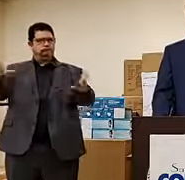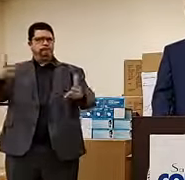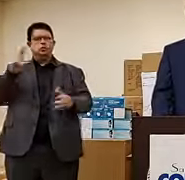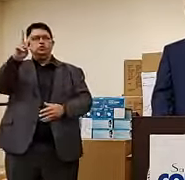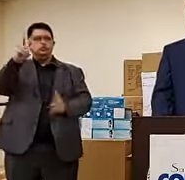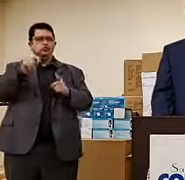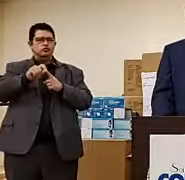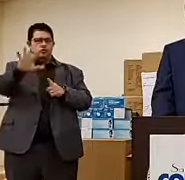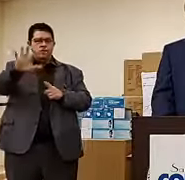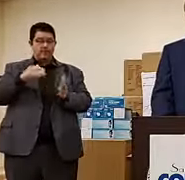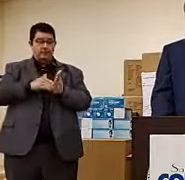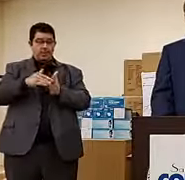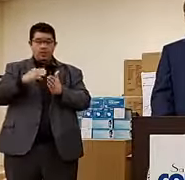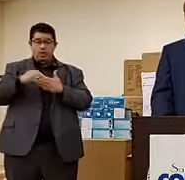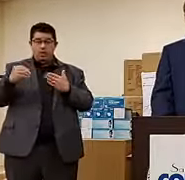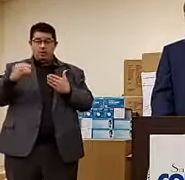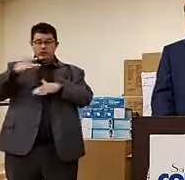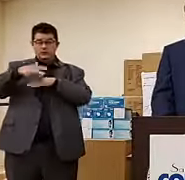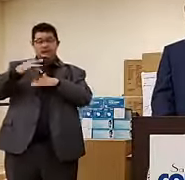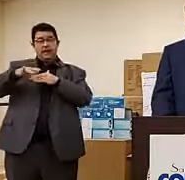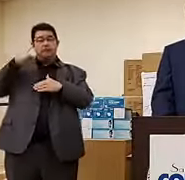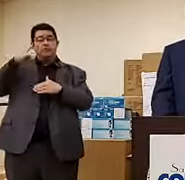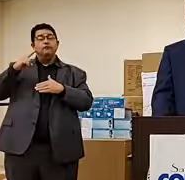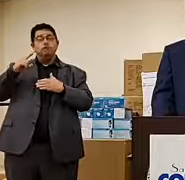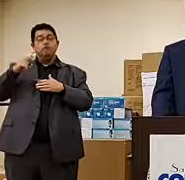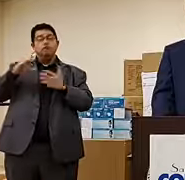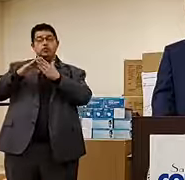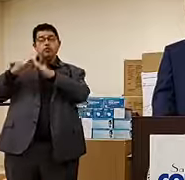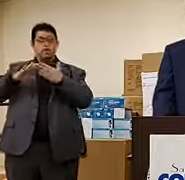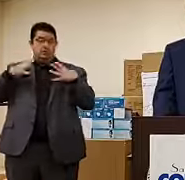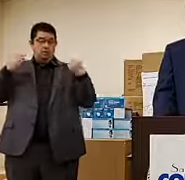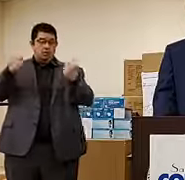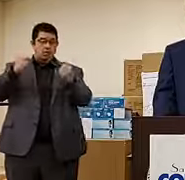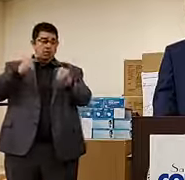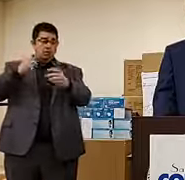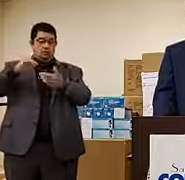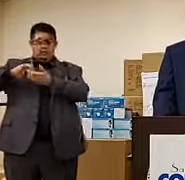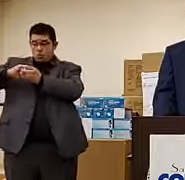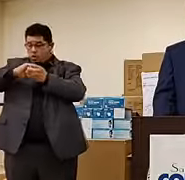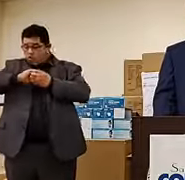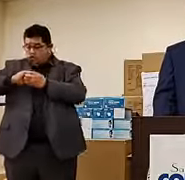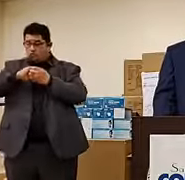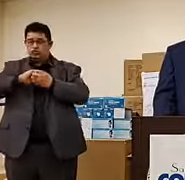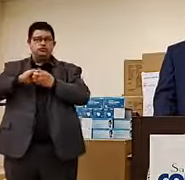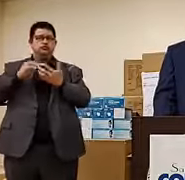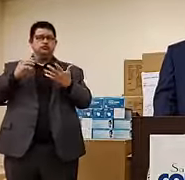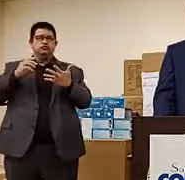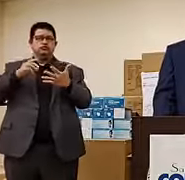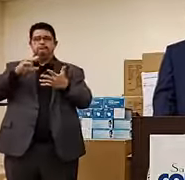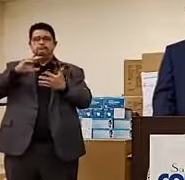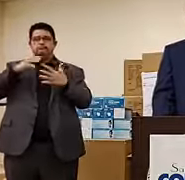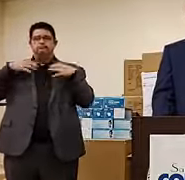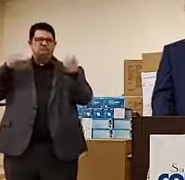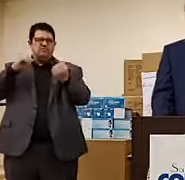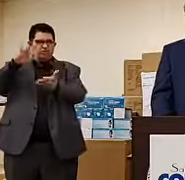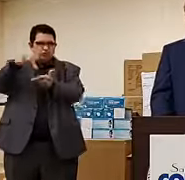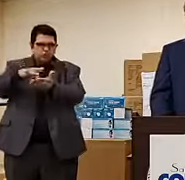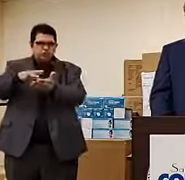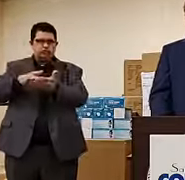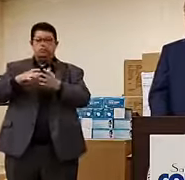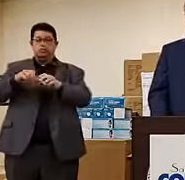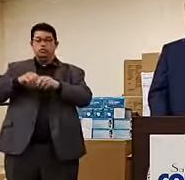will be available for our community health partners, community health centers, federally qualified healthcare centers to expand